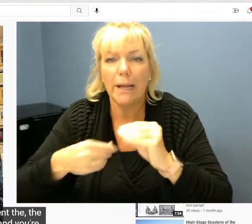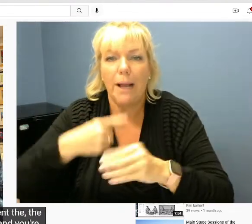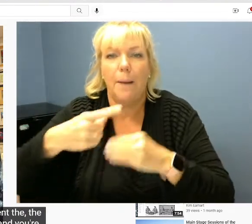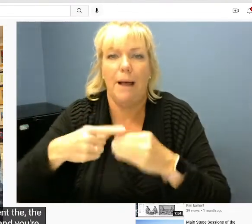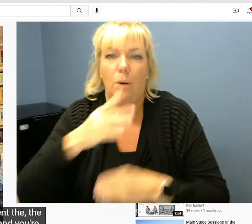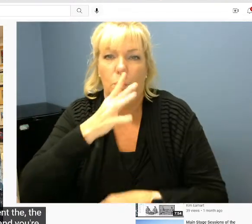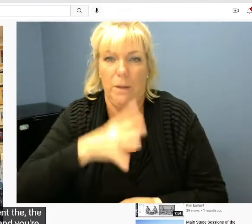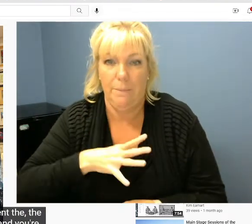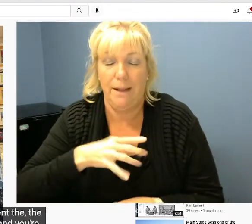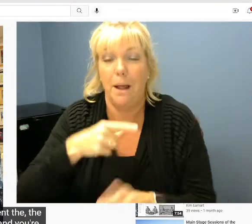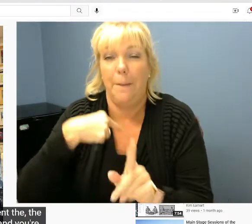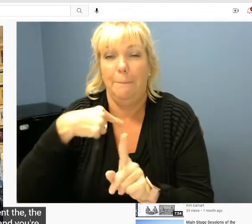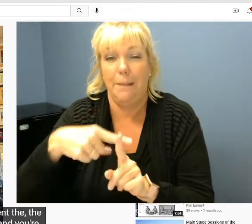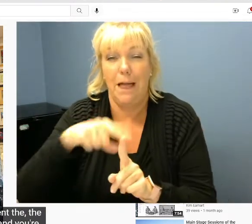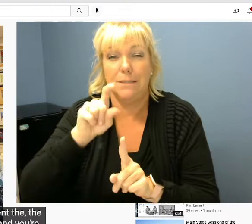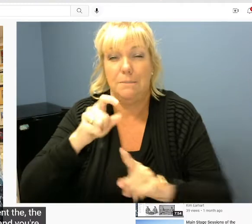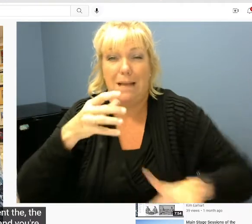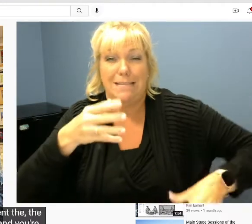supplement the